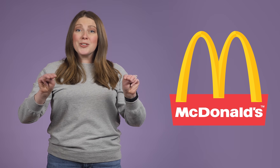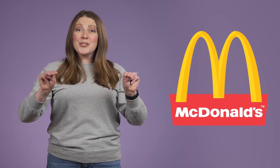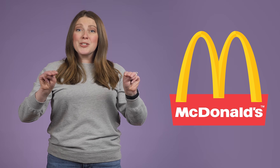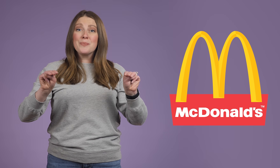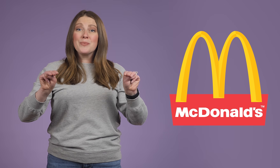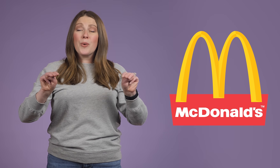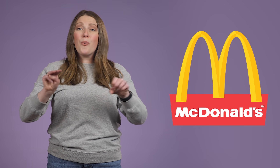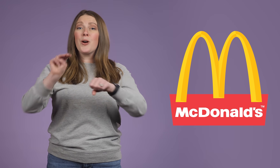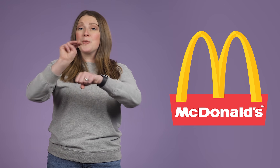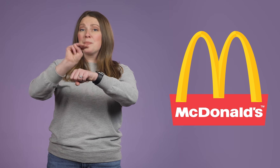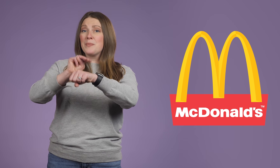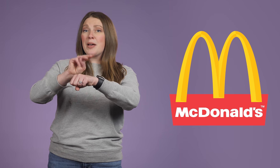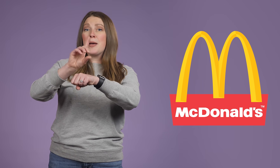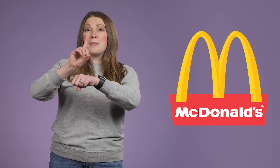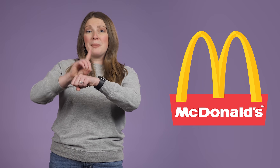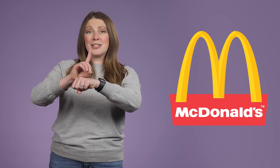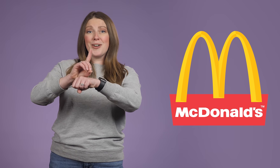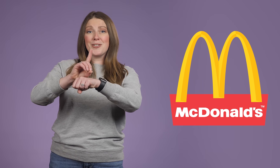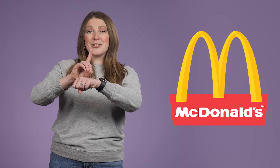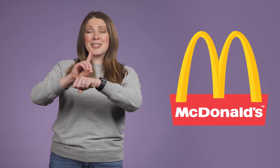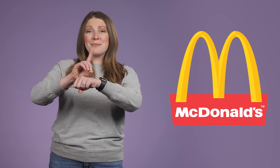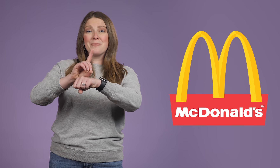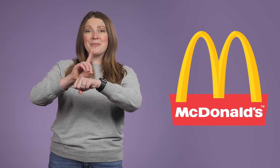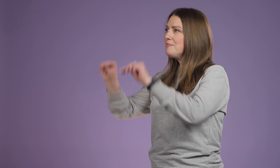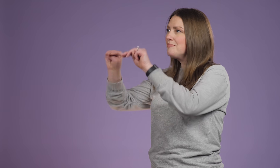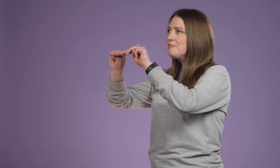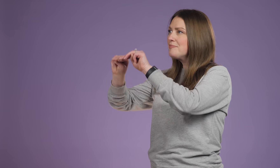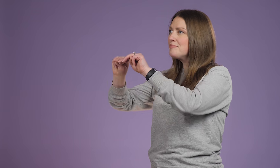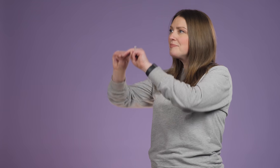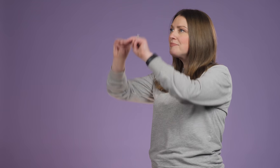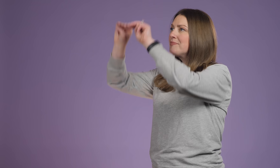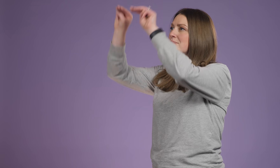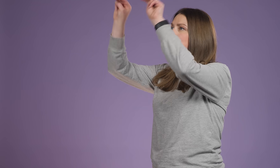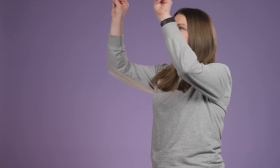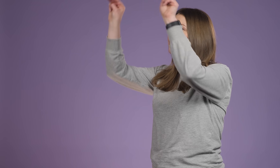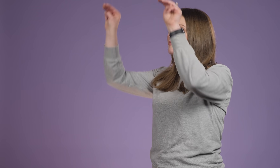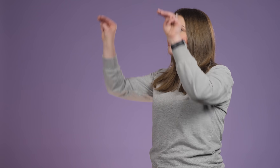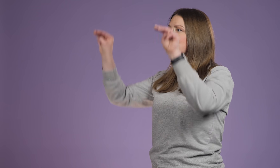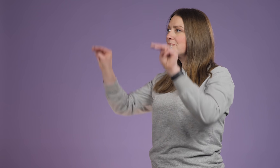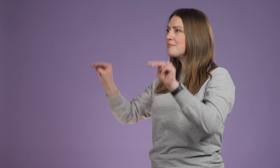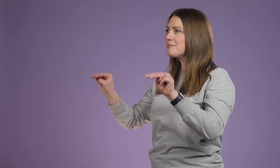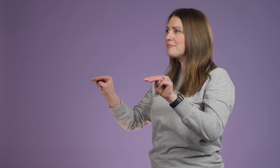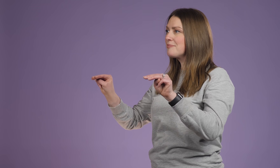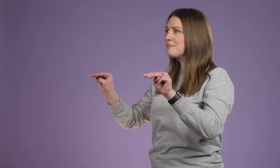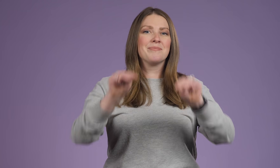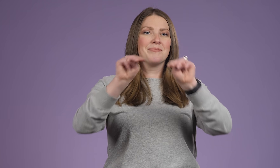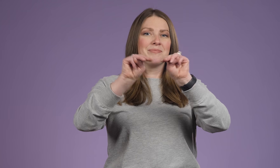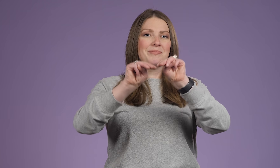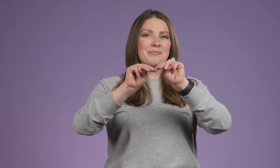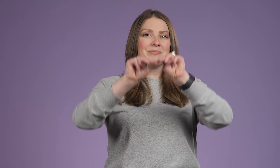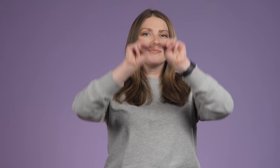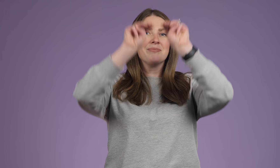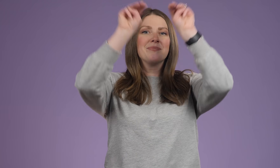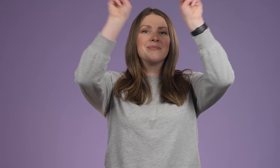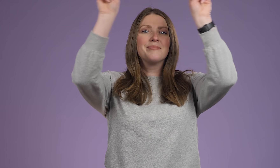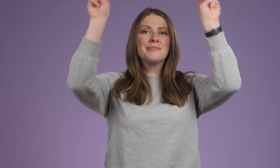McDonald's or McDonald's. It's flat M-shaped hands making the golden